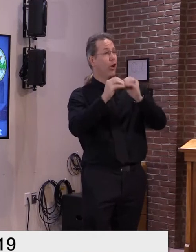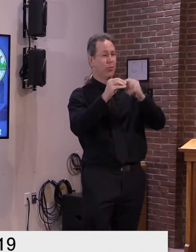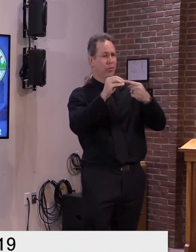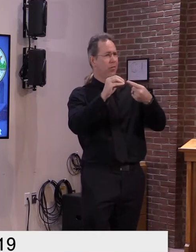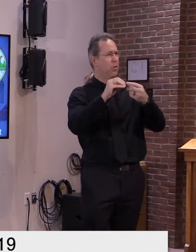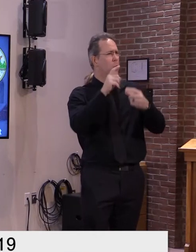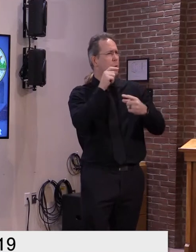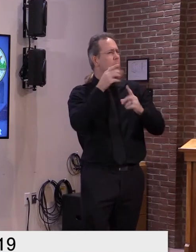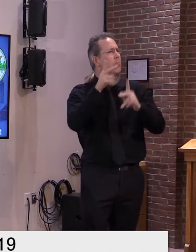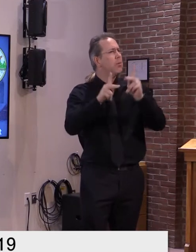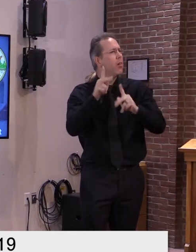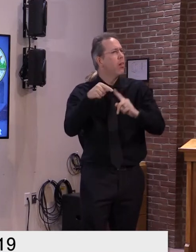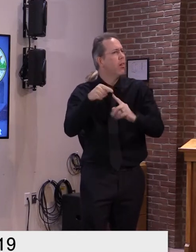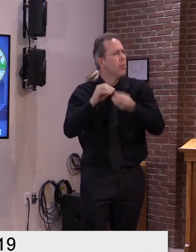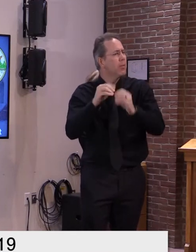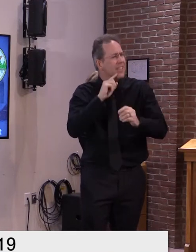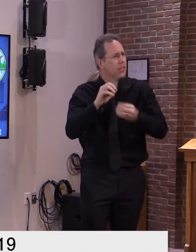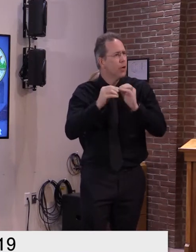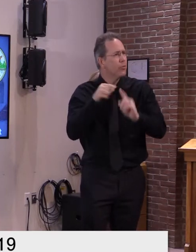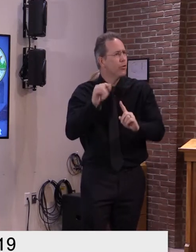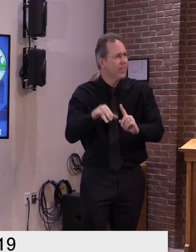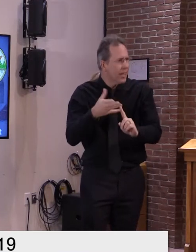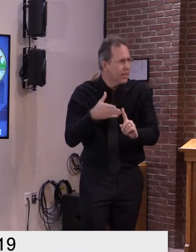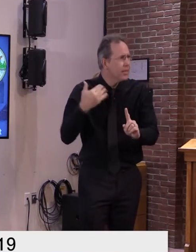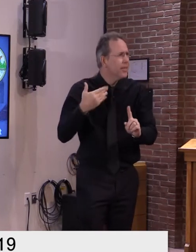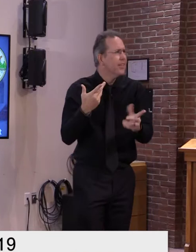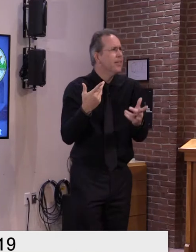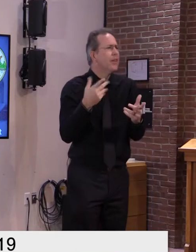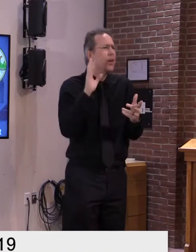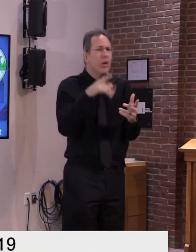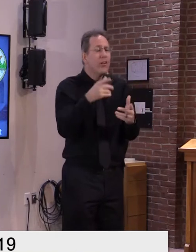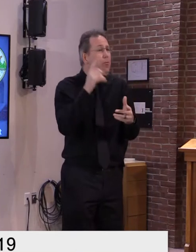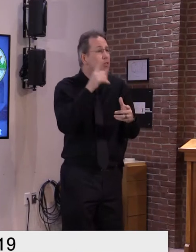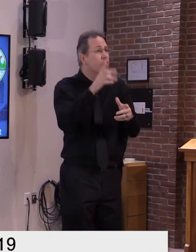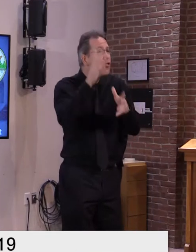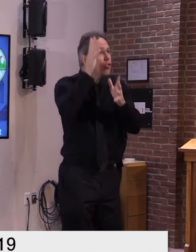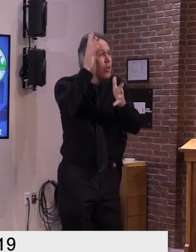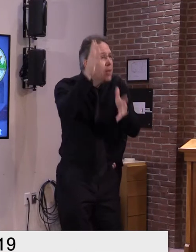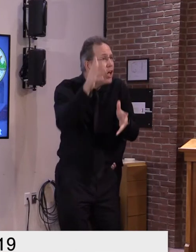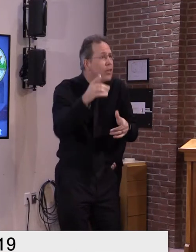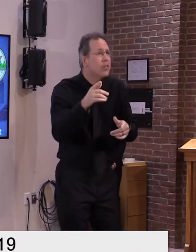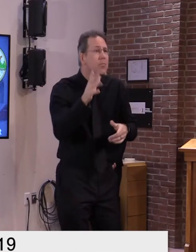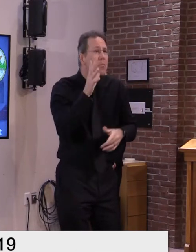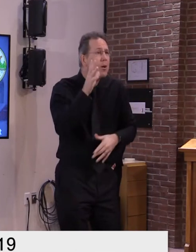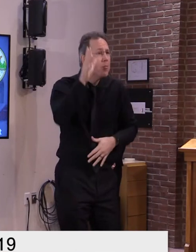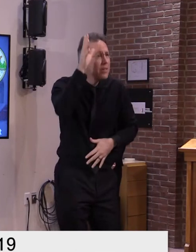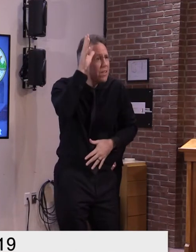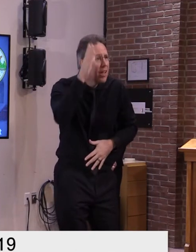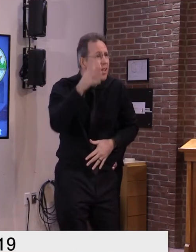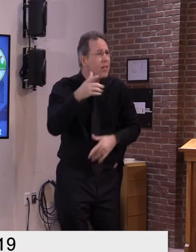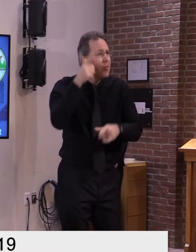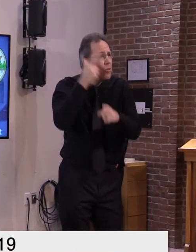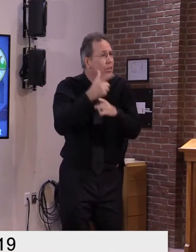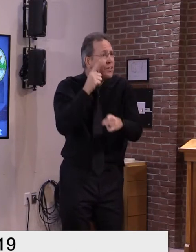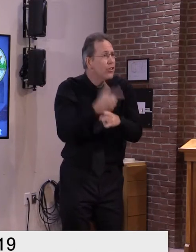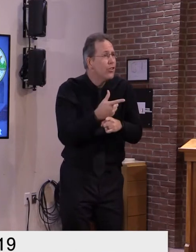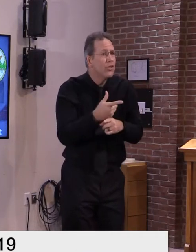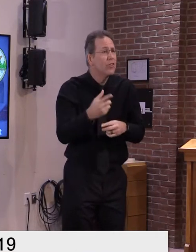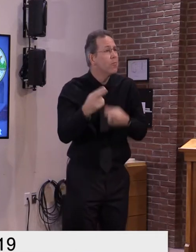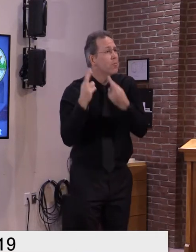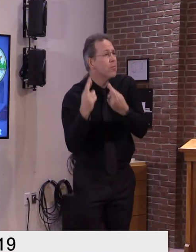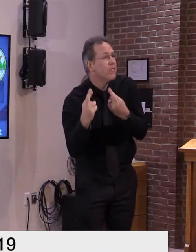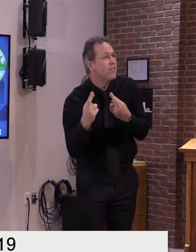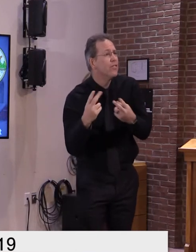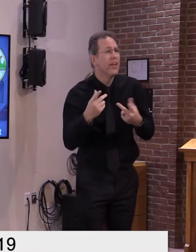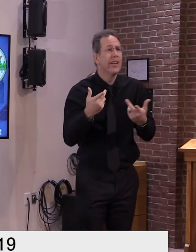fathers, grandparents, someone's best friend, or a well-known community member. Their life had value,